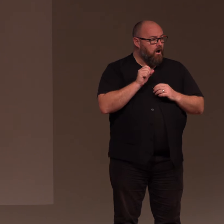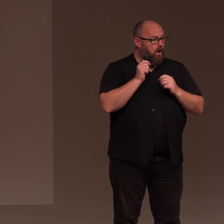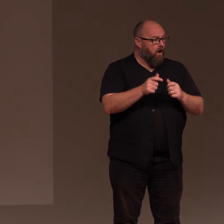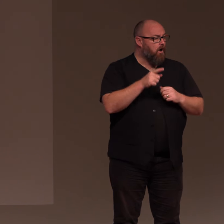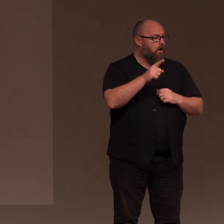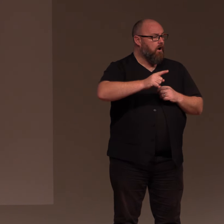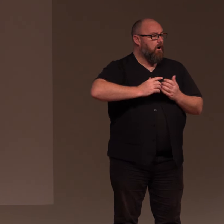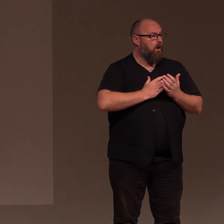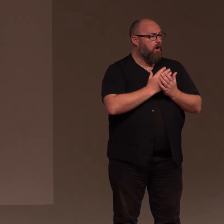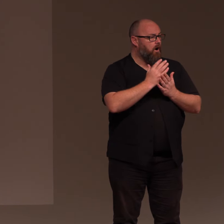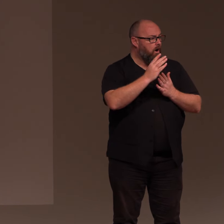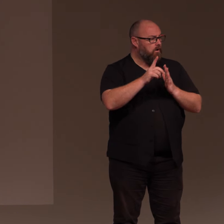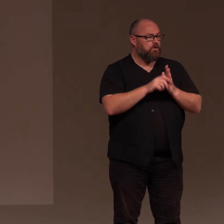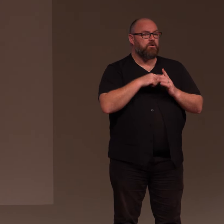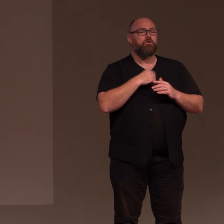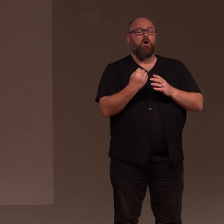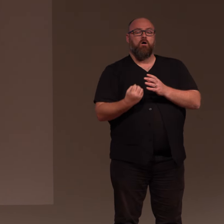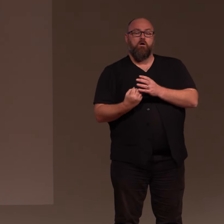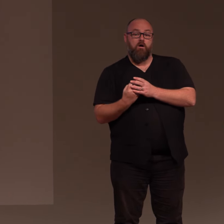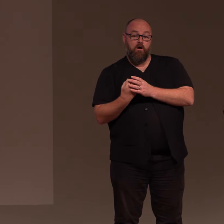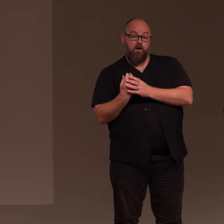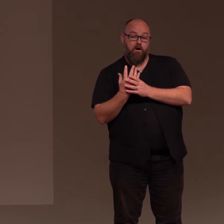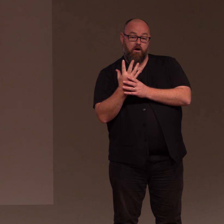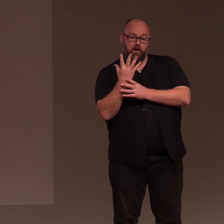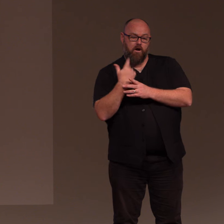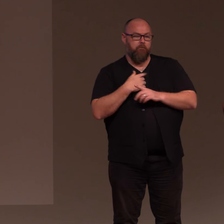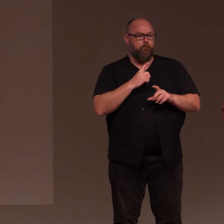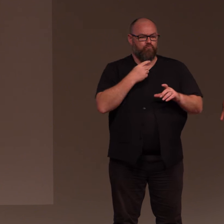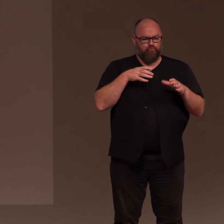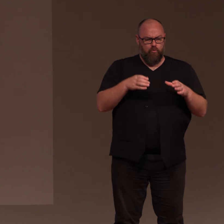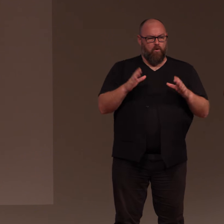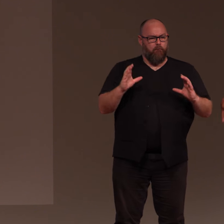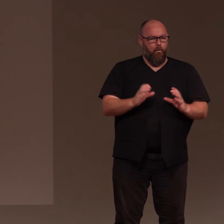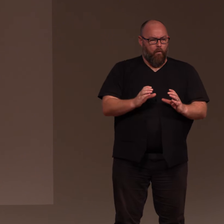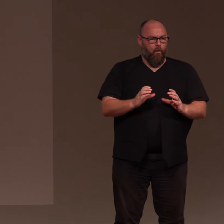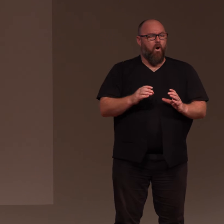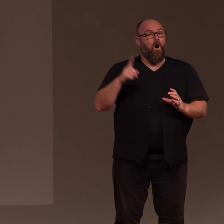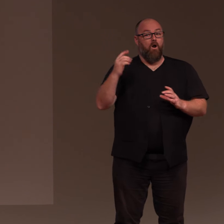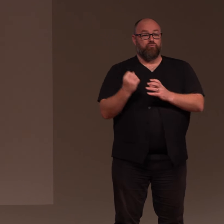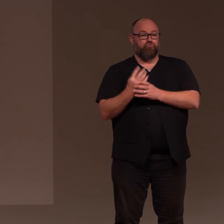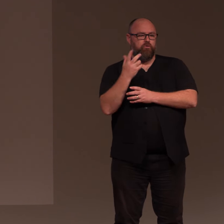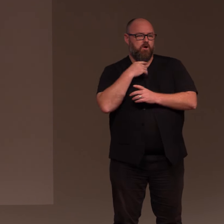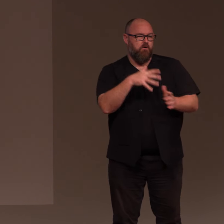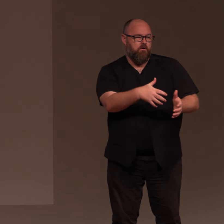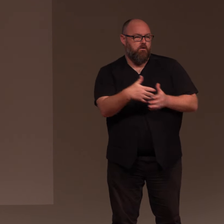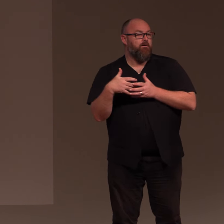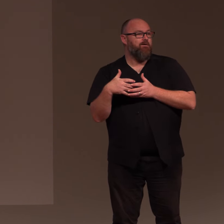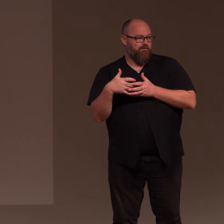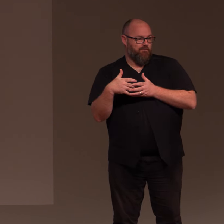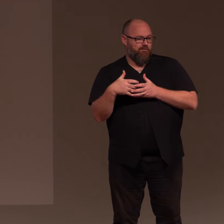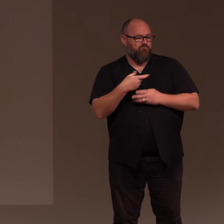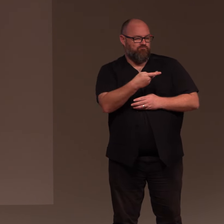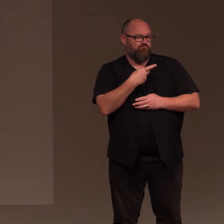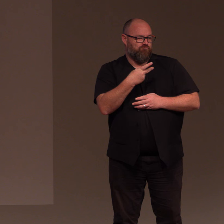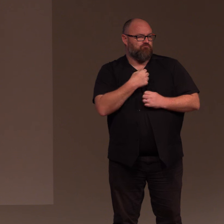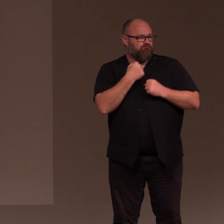After a long time, that tree grew, and the rock was going to get washed away. So that tree said, look, I'm really big now, I'm going to hold on to you, and we'll survive these